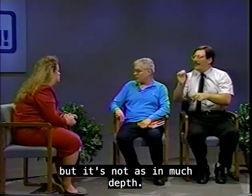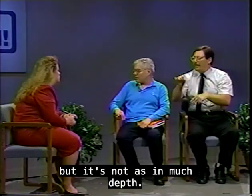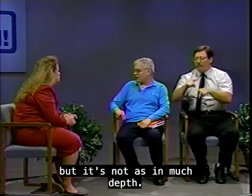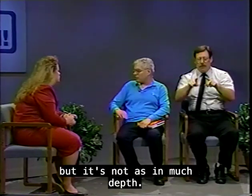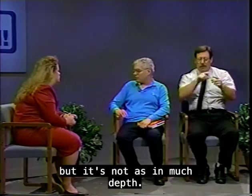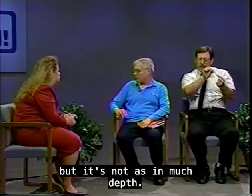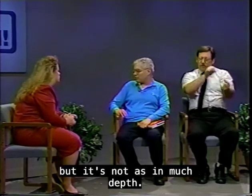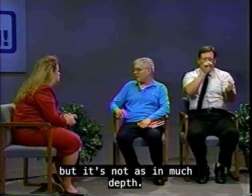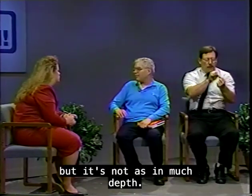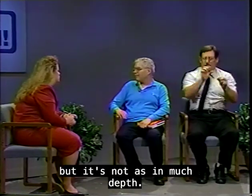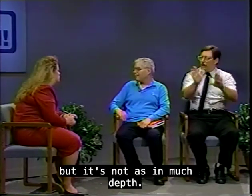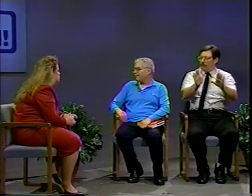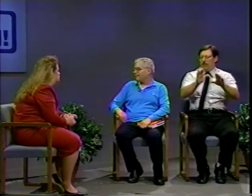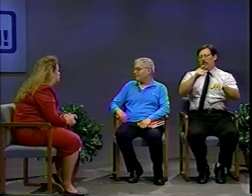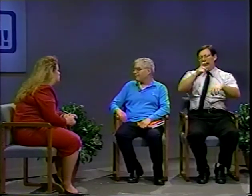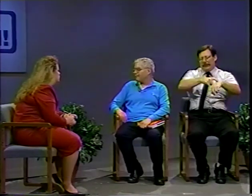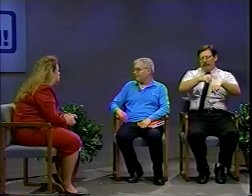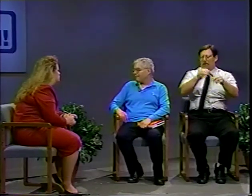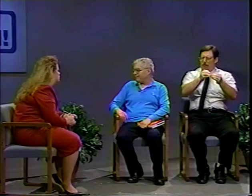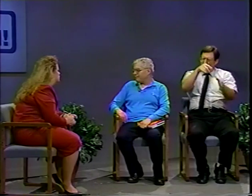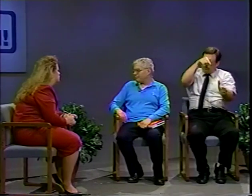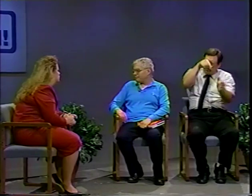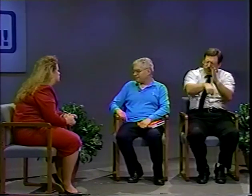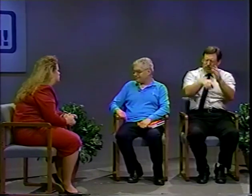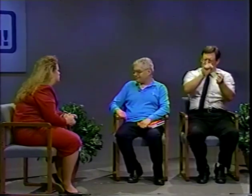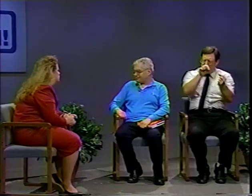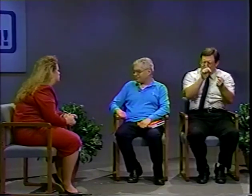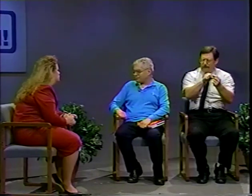do it, but it's not as in much depth.